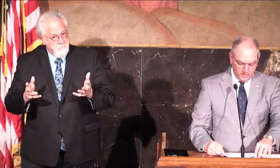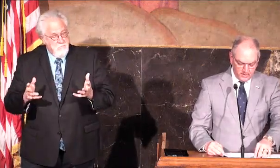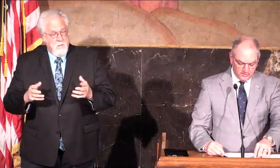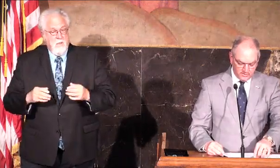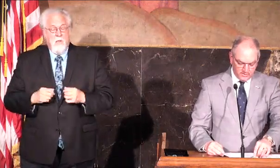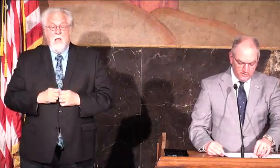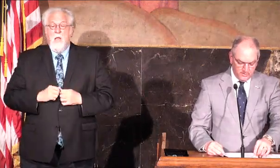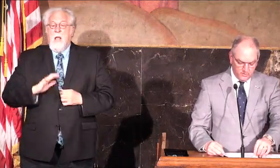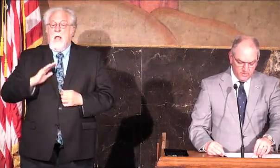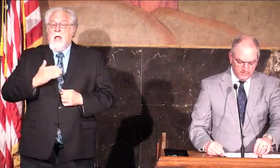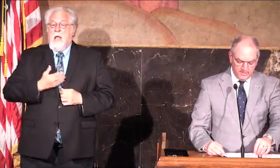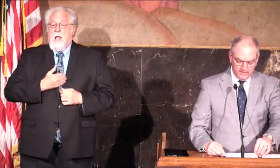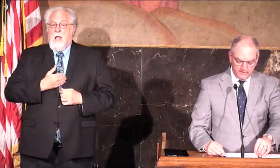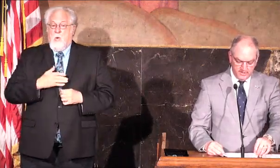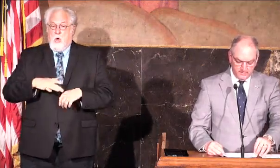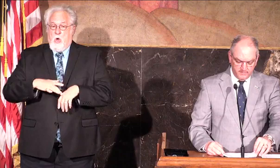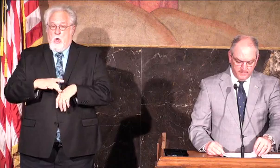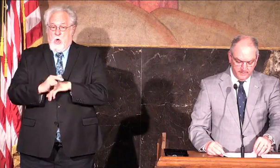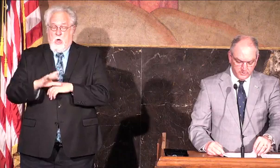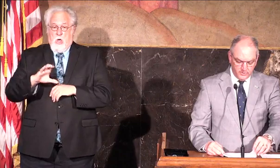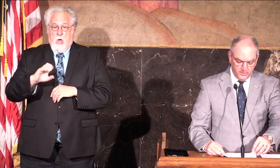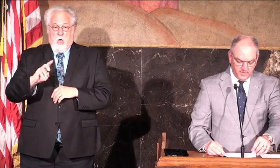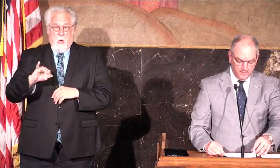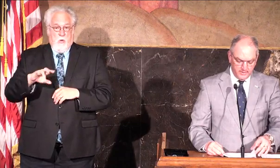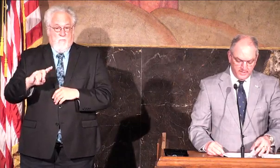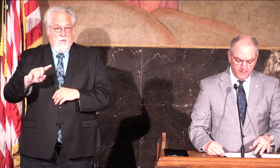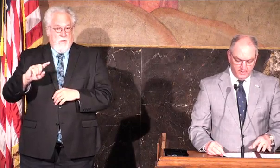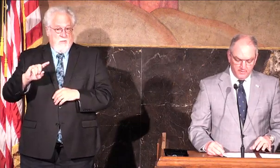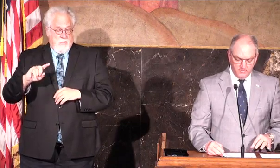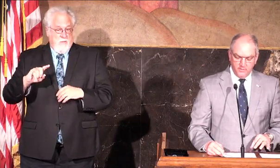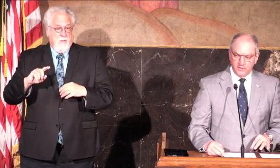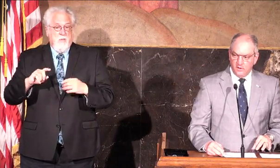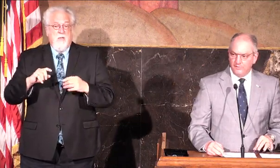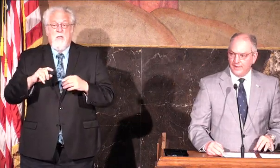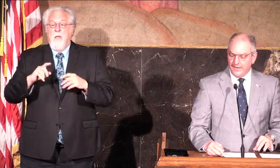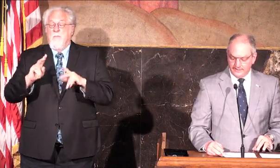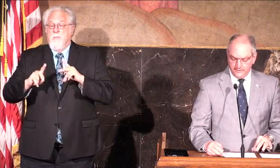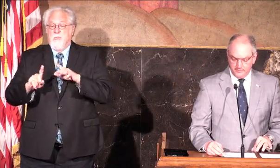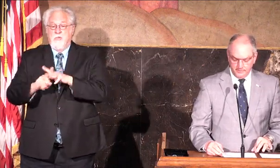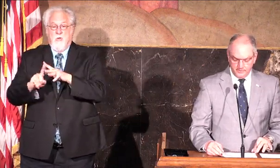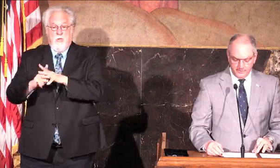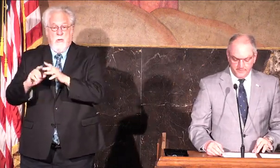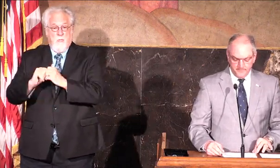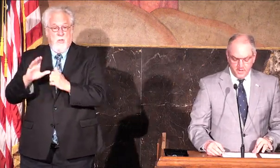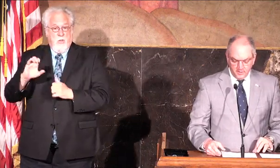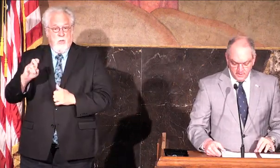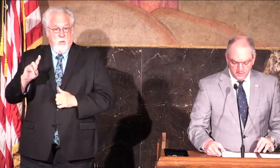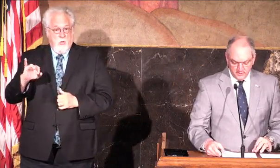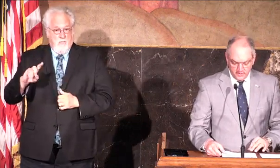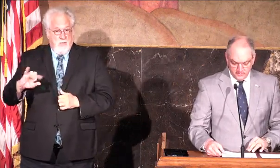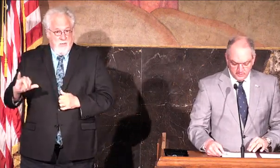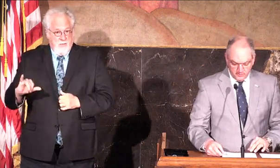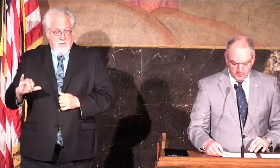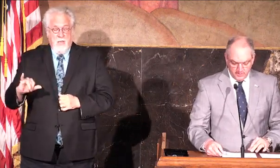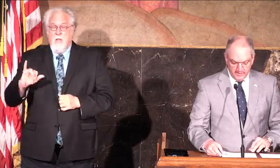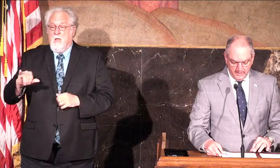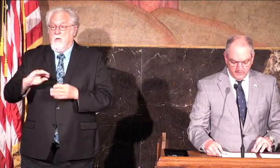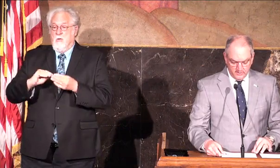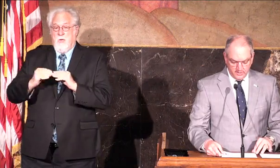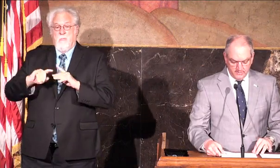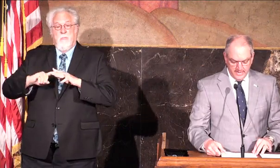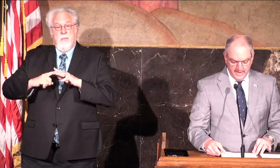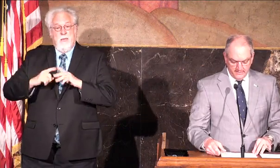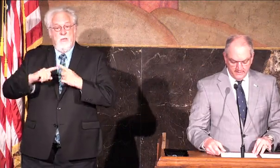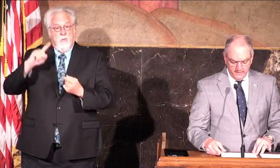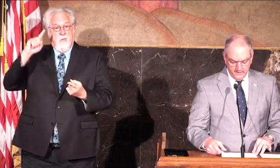You know, our earliest COVID warning sign is the number of people showing up at the ER with COVID-like symptoms. Those numbers are beginning